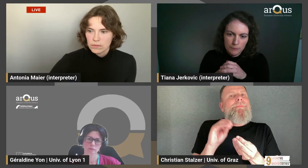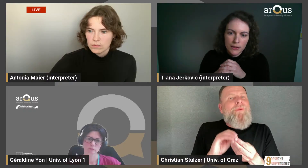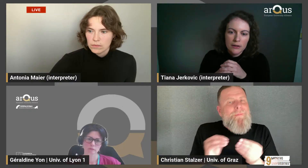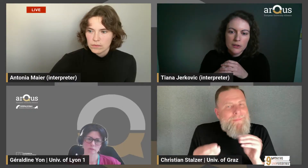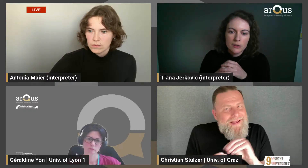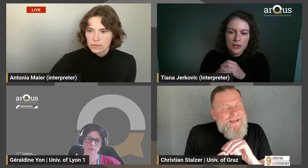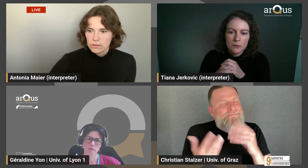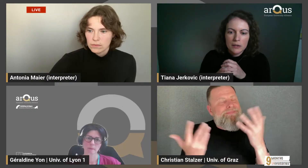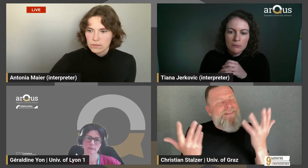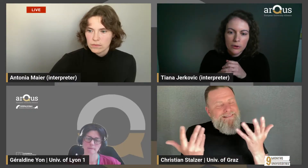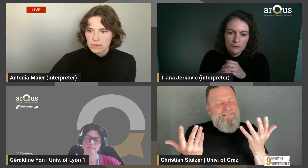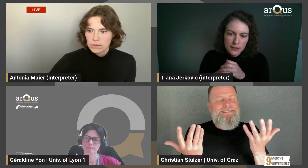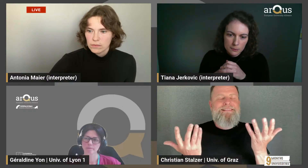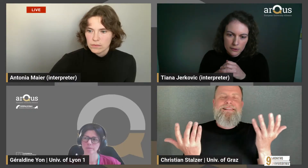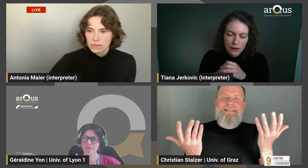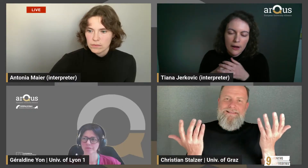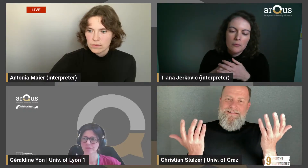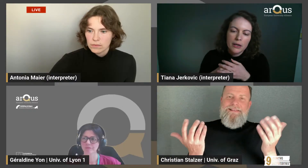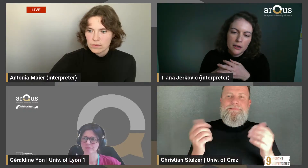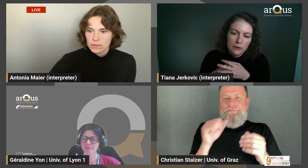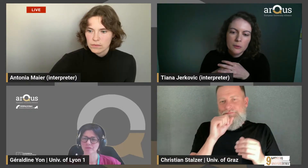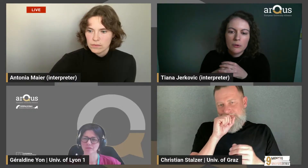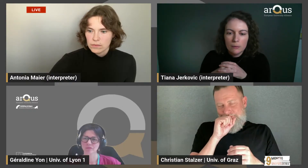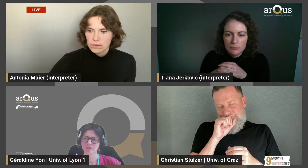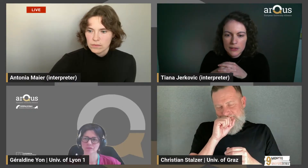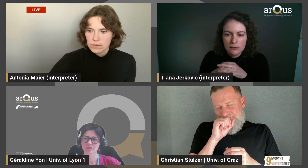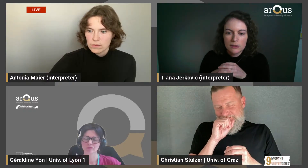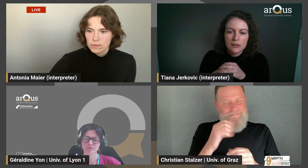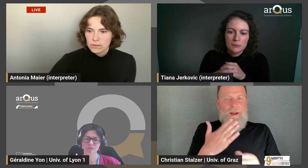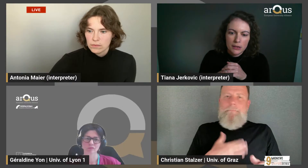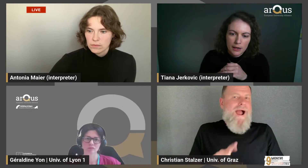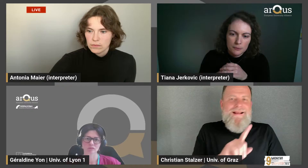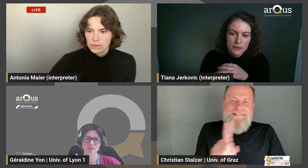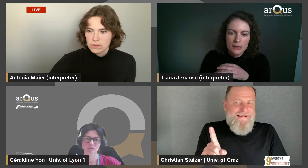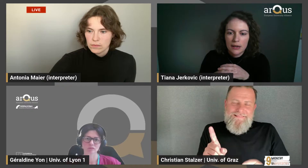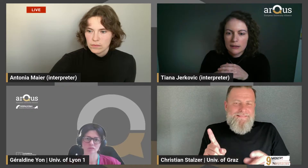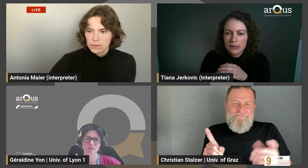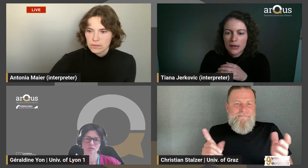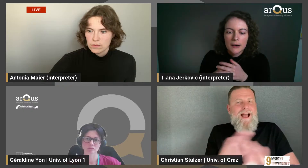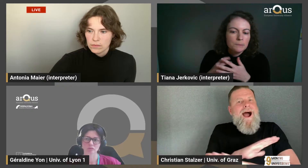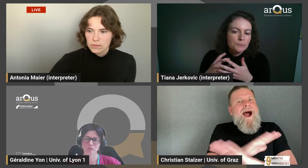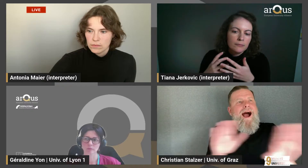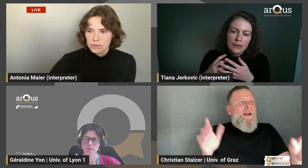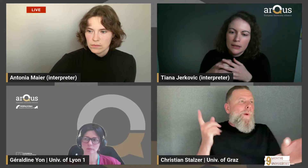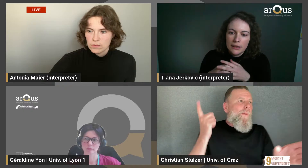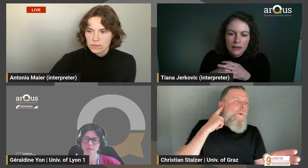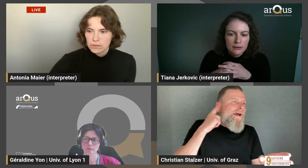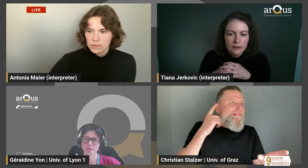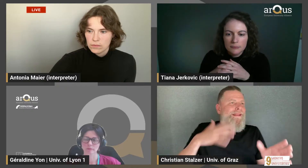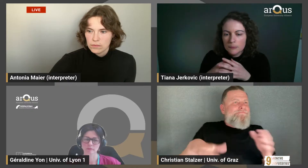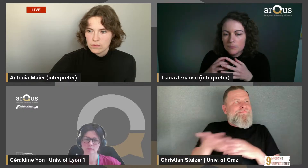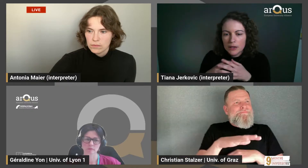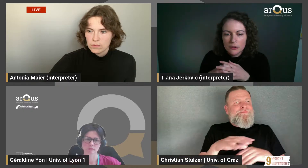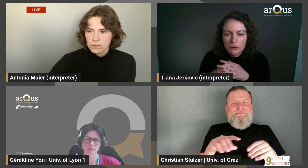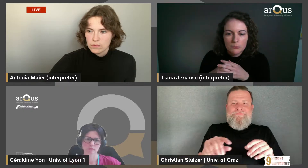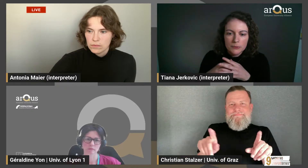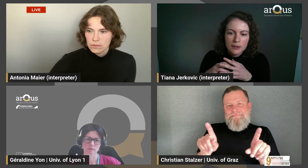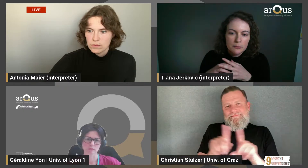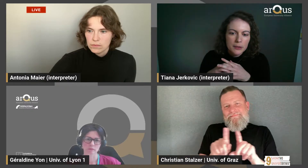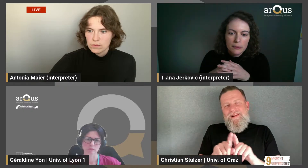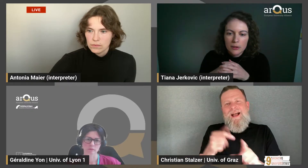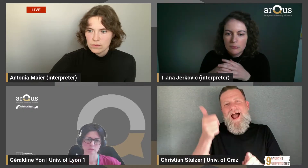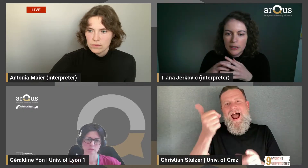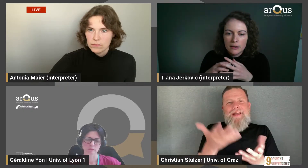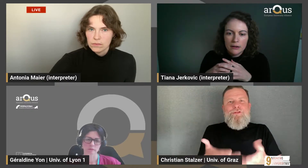there. So that should be more visible. But I know the problem is also sometimes that, yeah, I don't know,